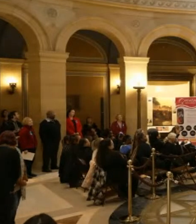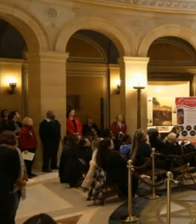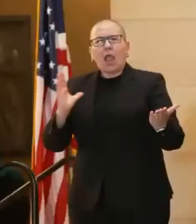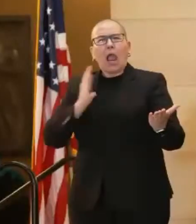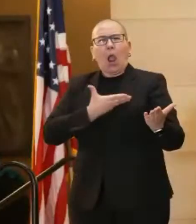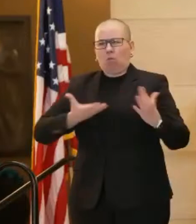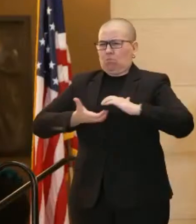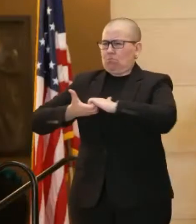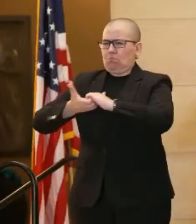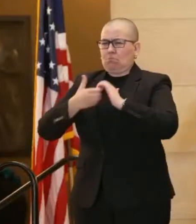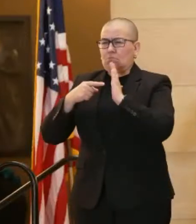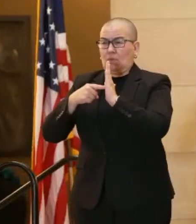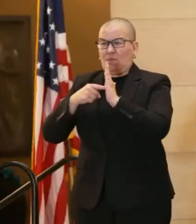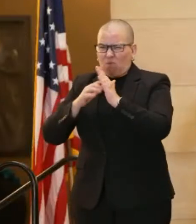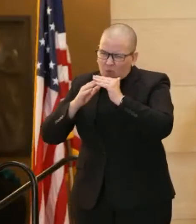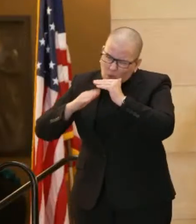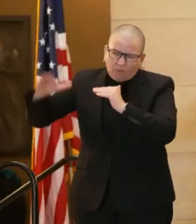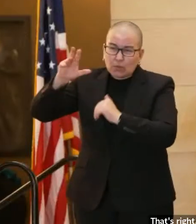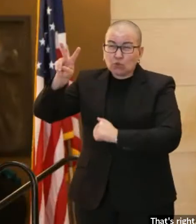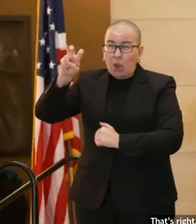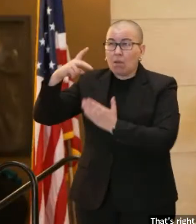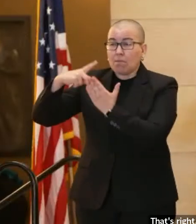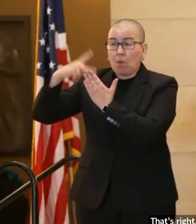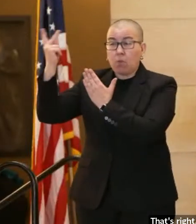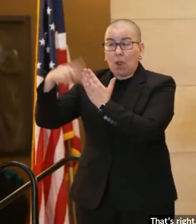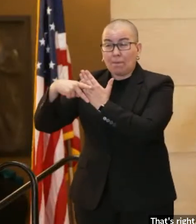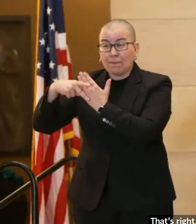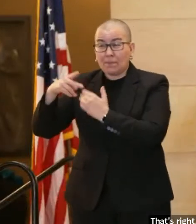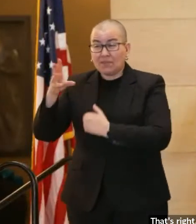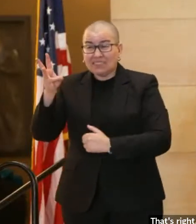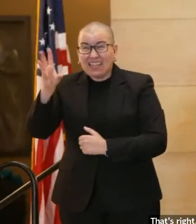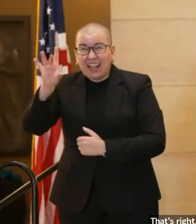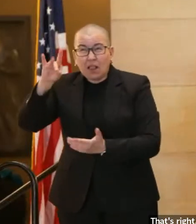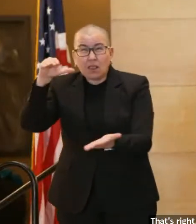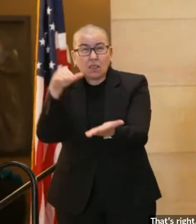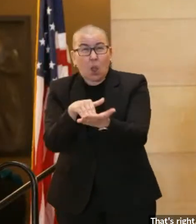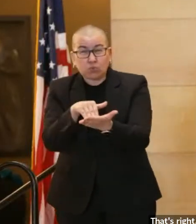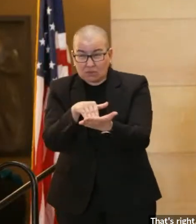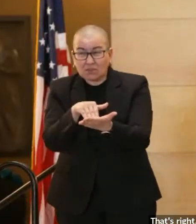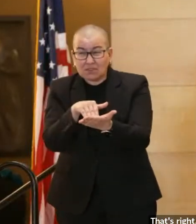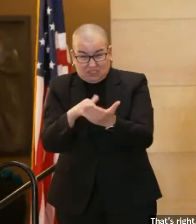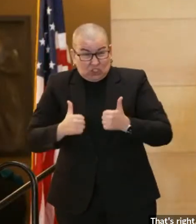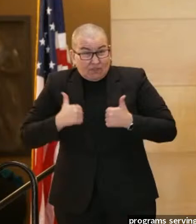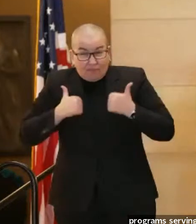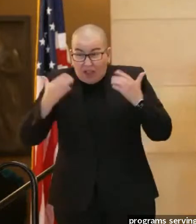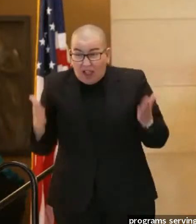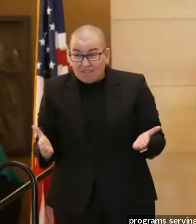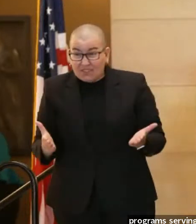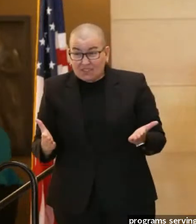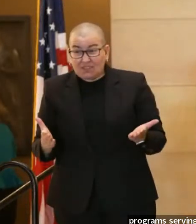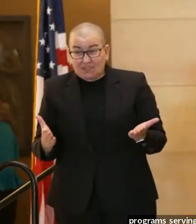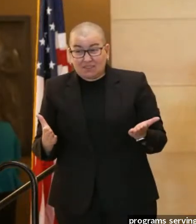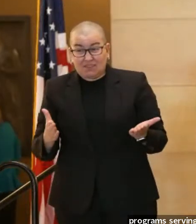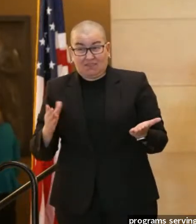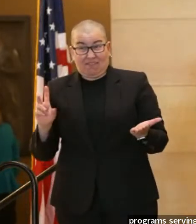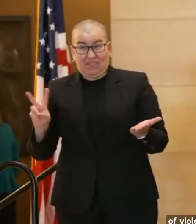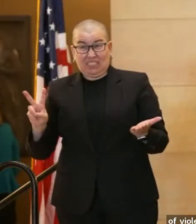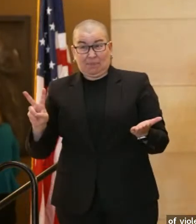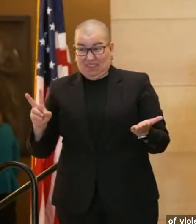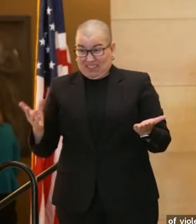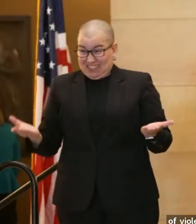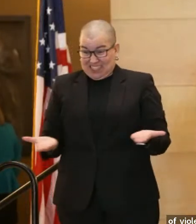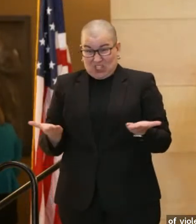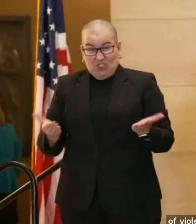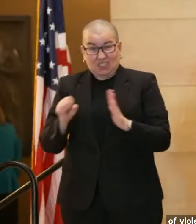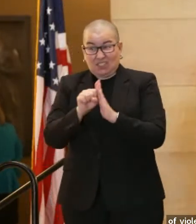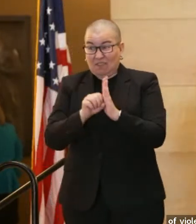200 programs serving more than 68,000 victims and survivors of violence annually across the state, many of whom are here with